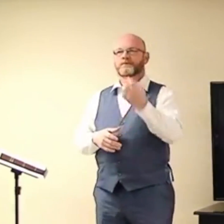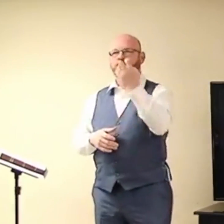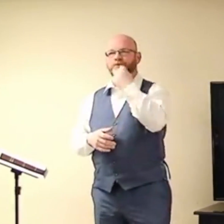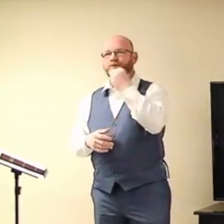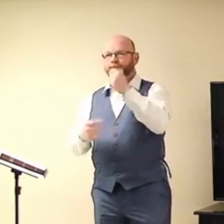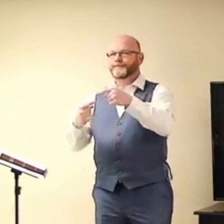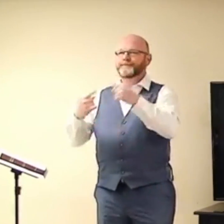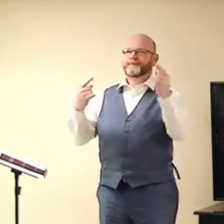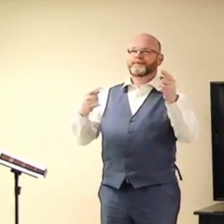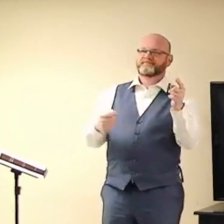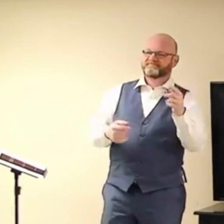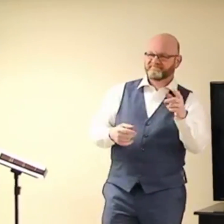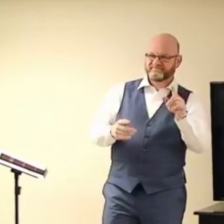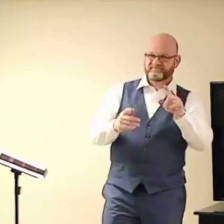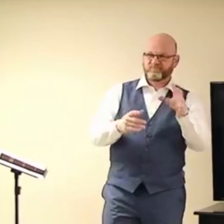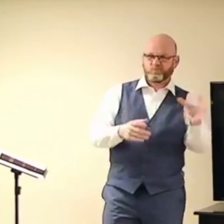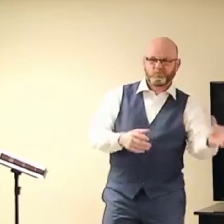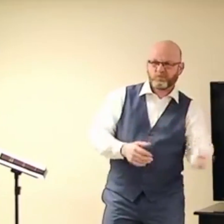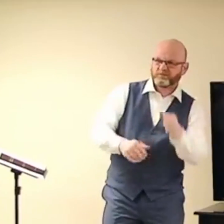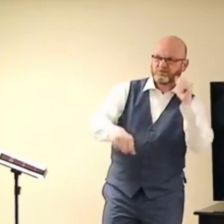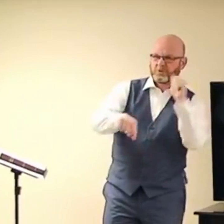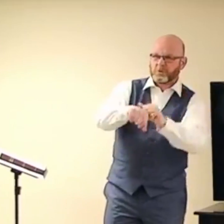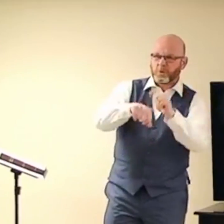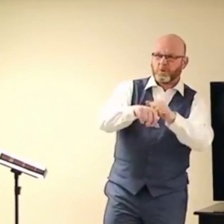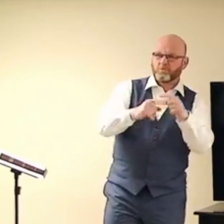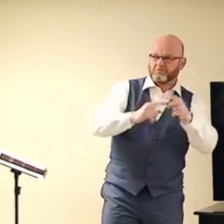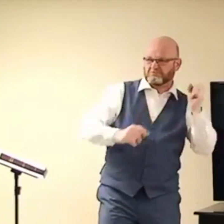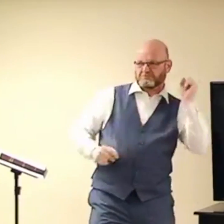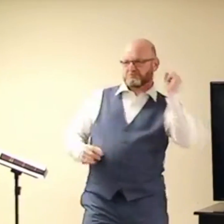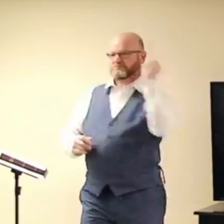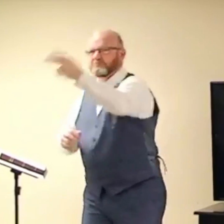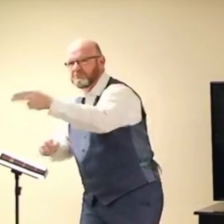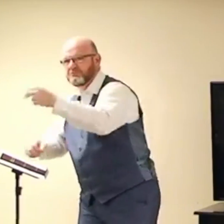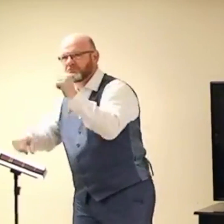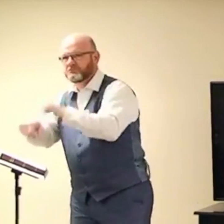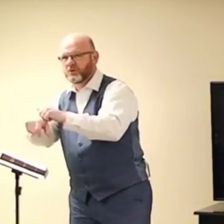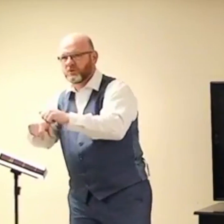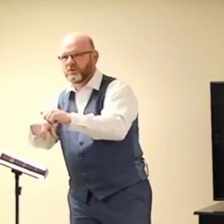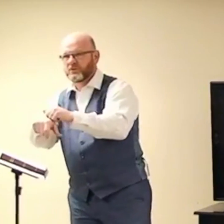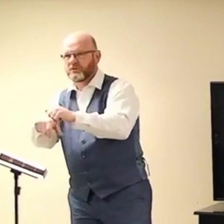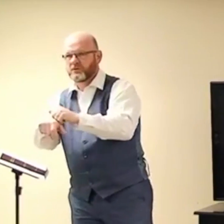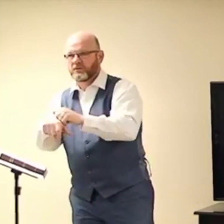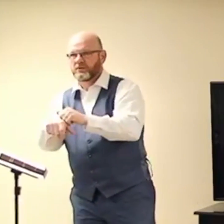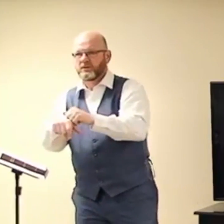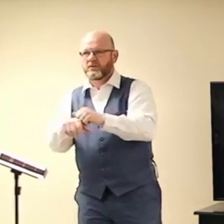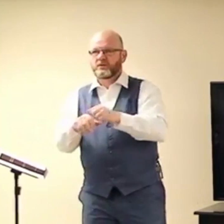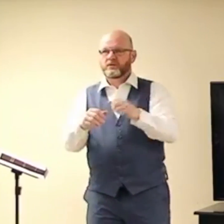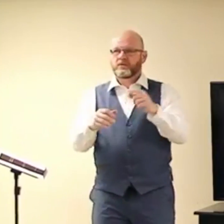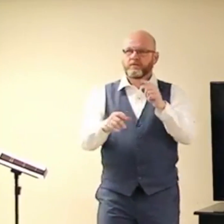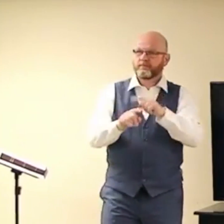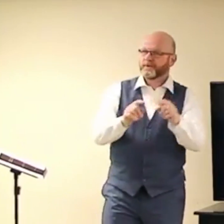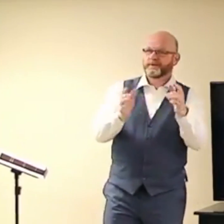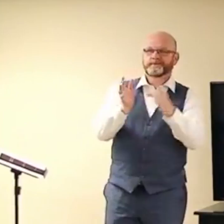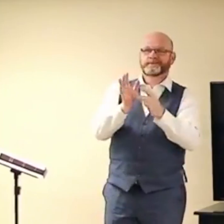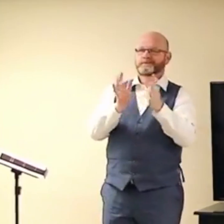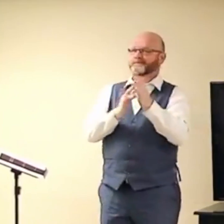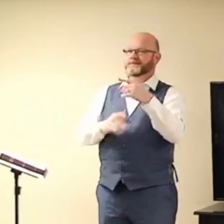And he continues, verses 31 and 32. Again, his Jewish opponents picked up stones to stone him.